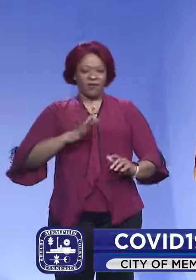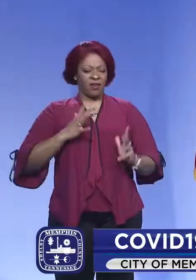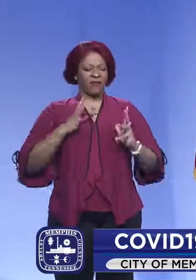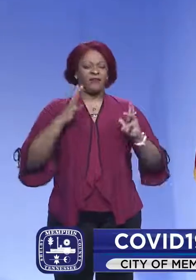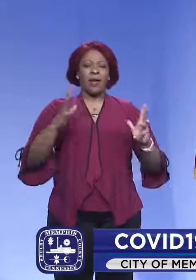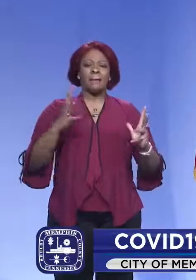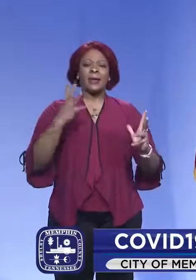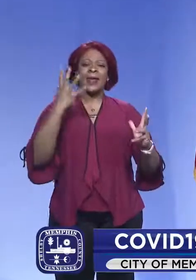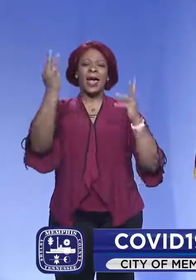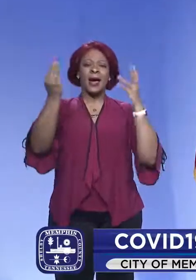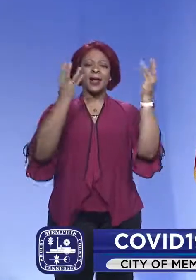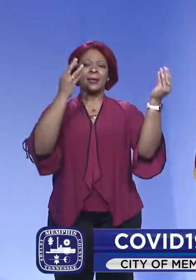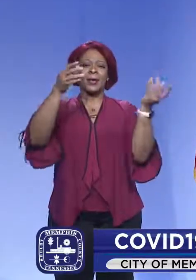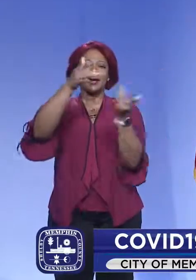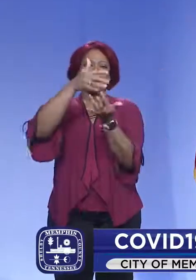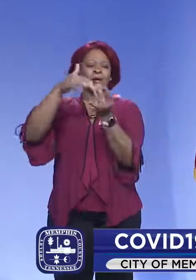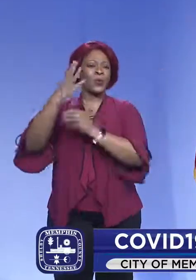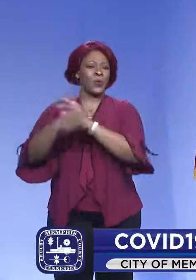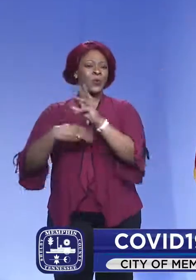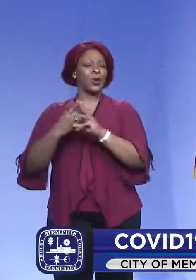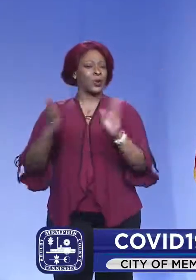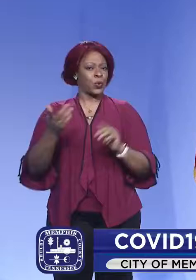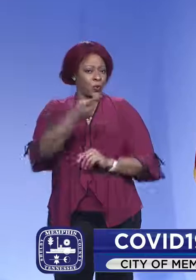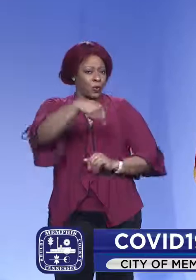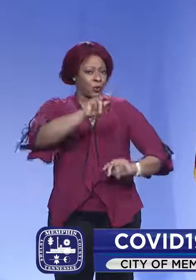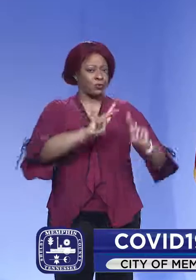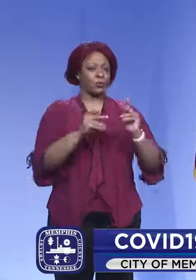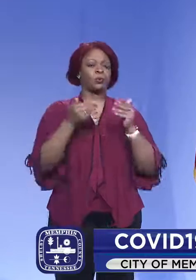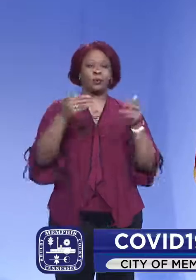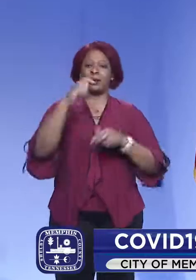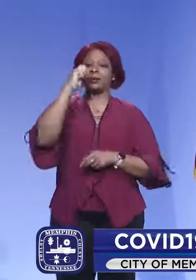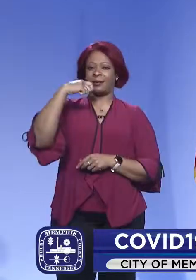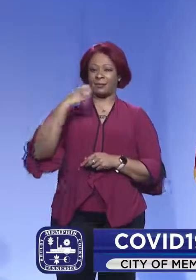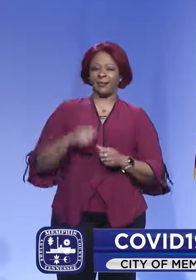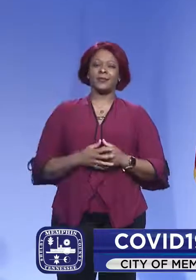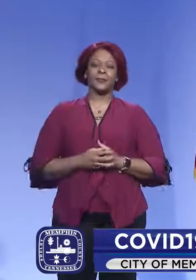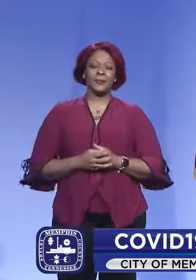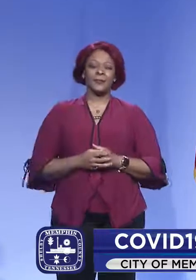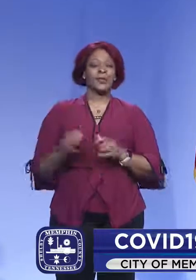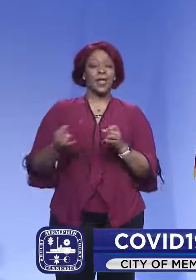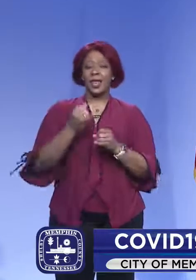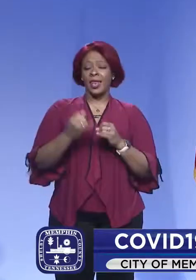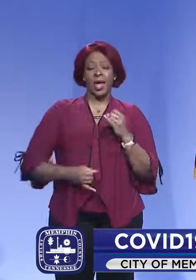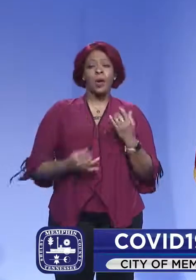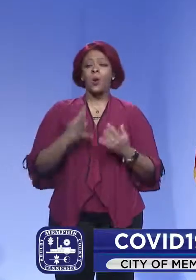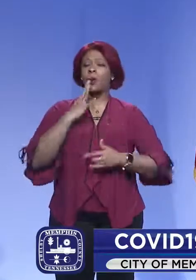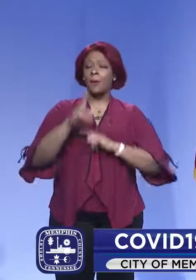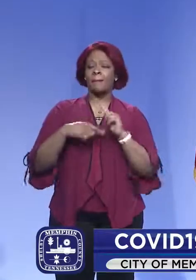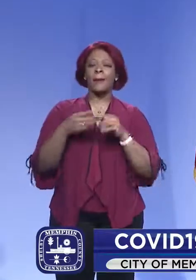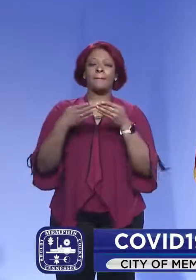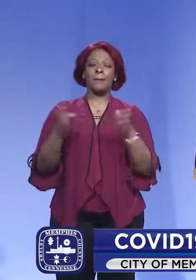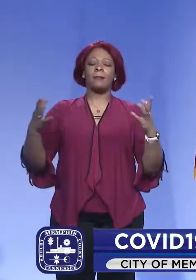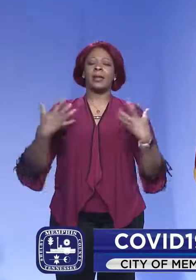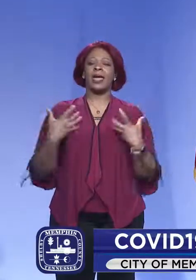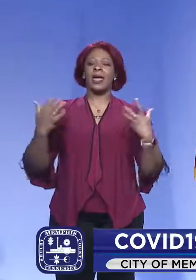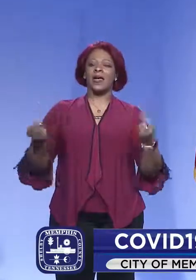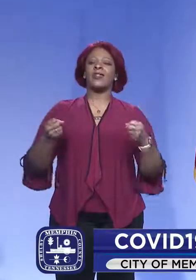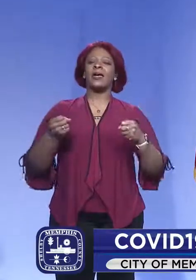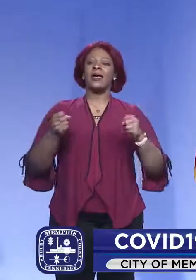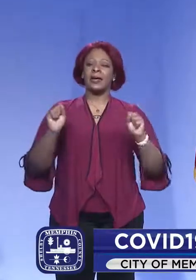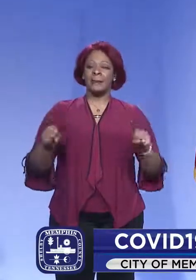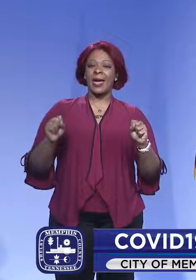out and about in the world, so really encourage testing. And lastly, I want to talk about public health